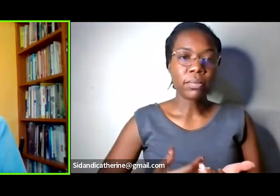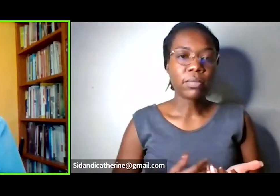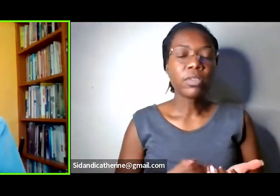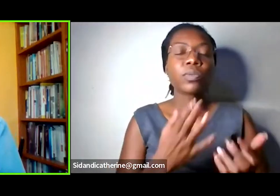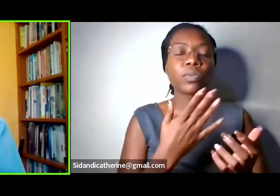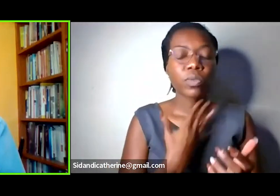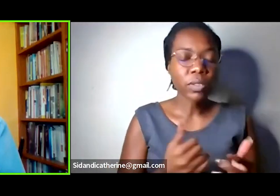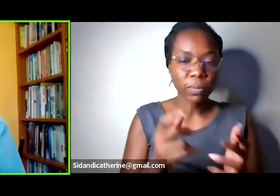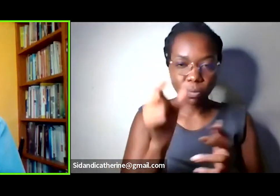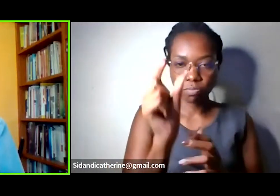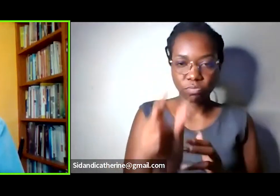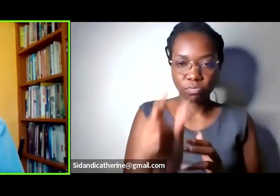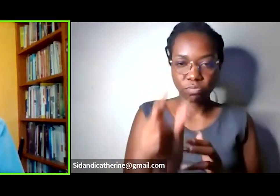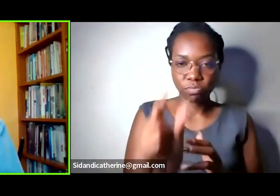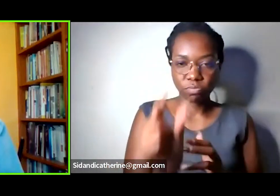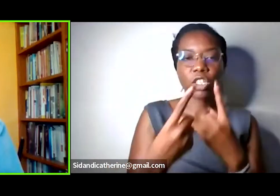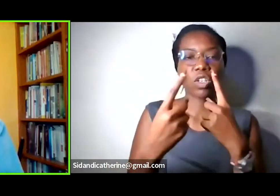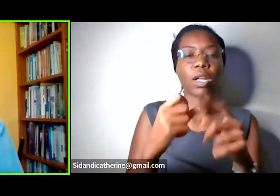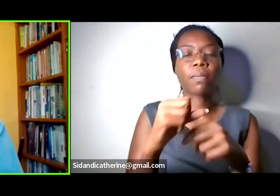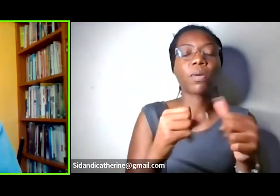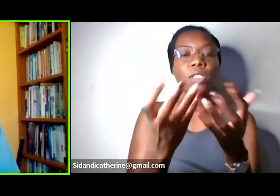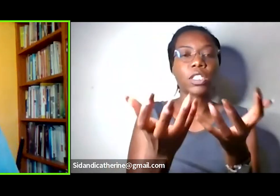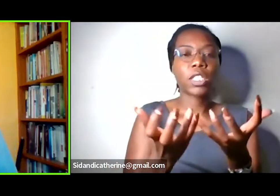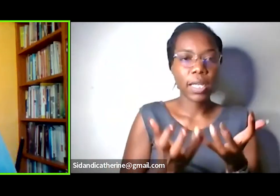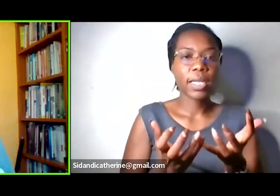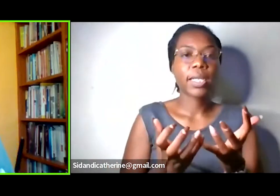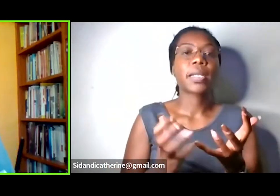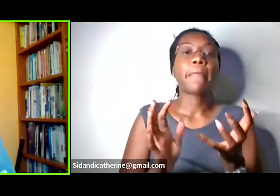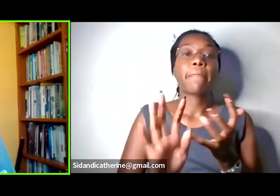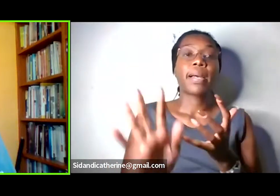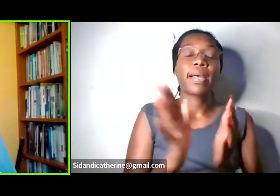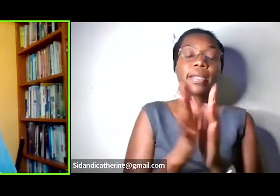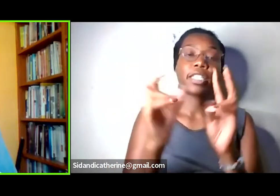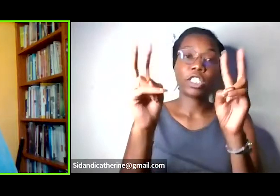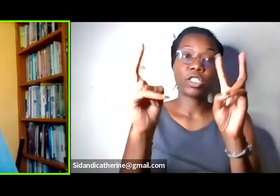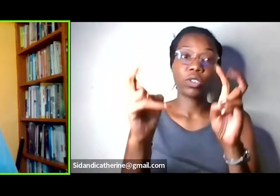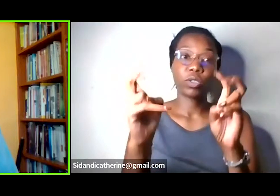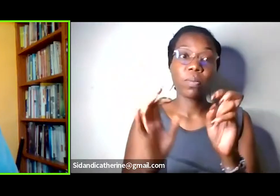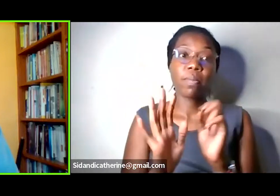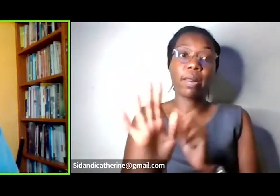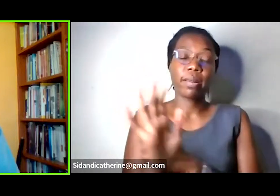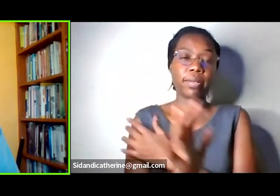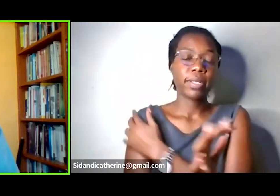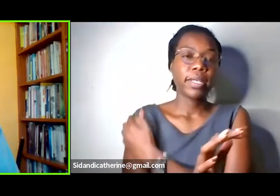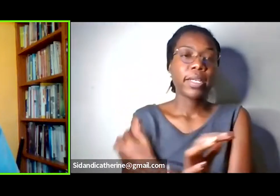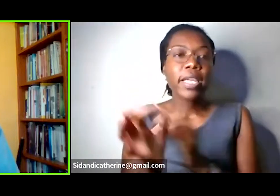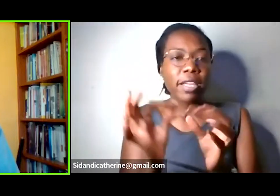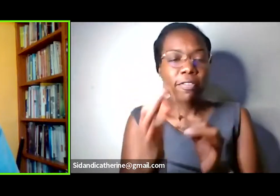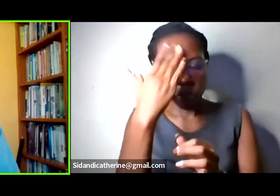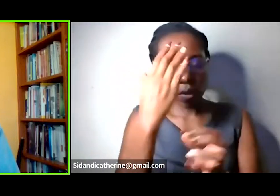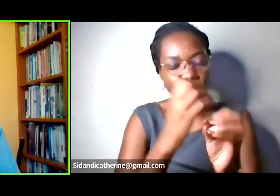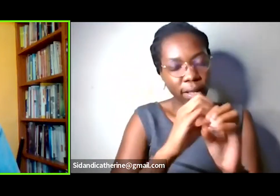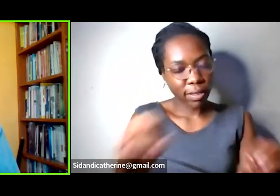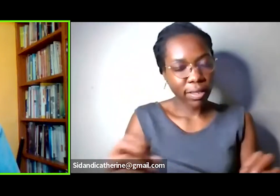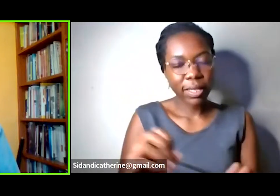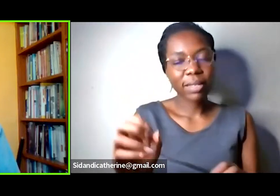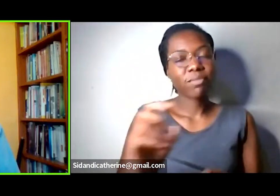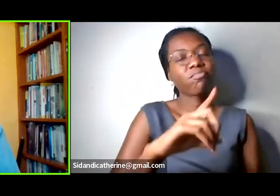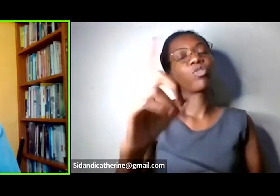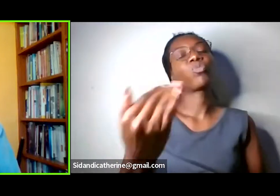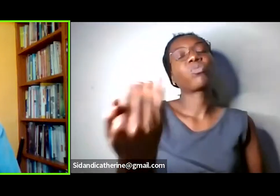is difficult to get that money flowing into your M-Pesa. So you've got to be